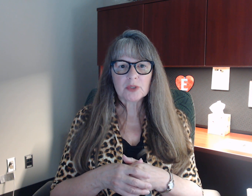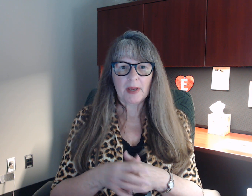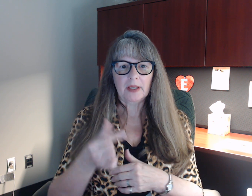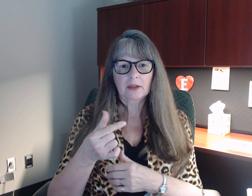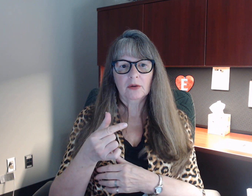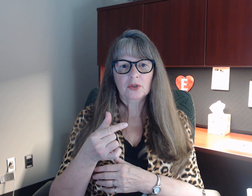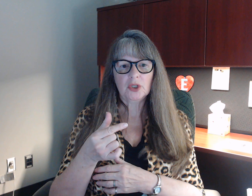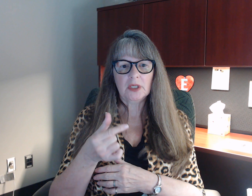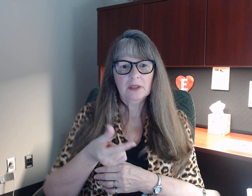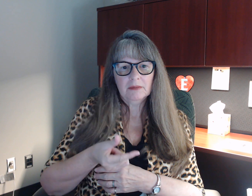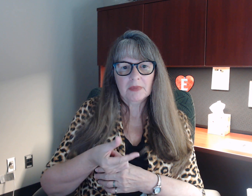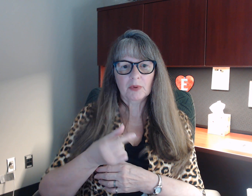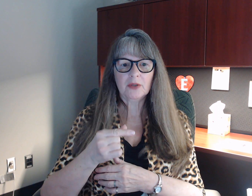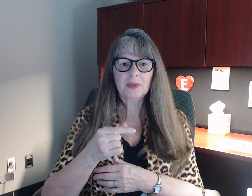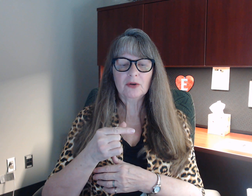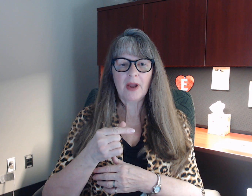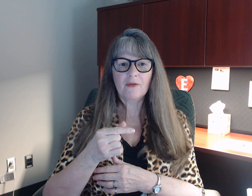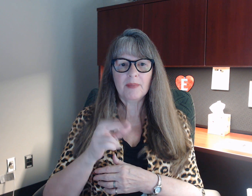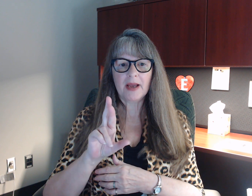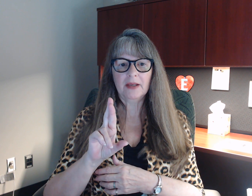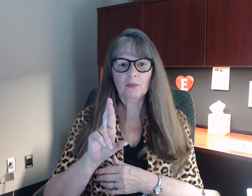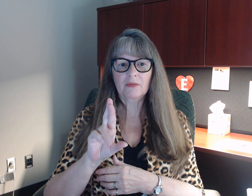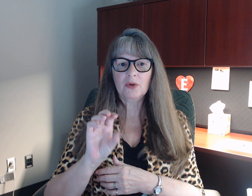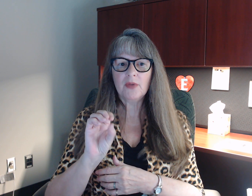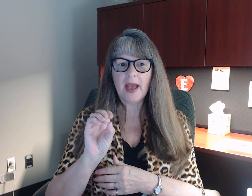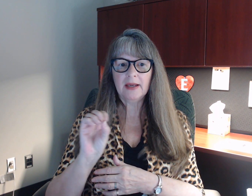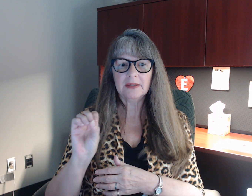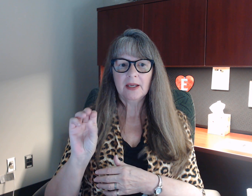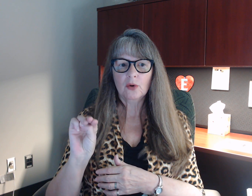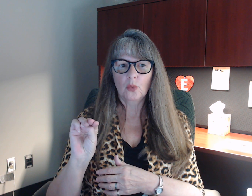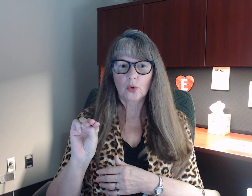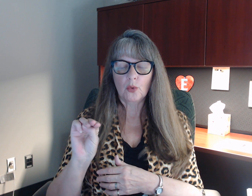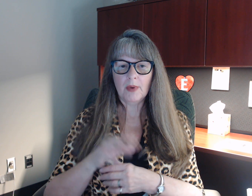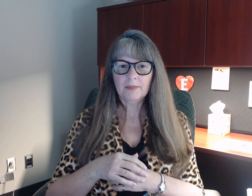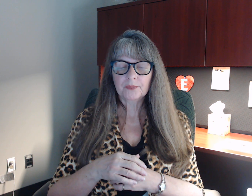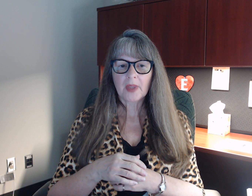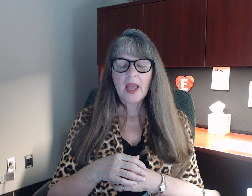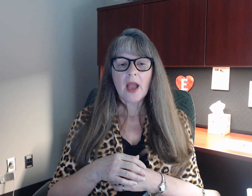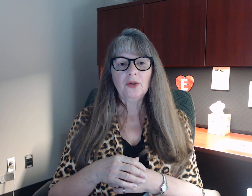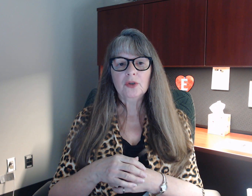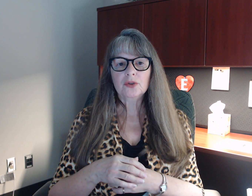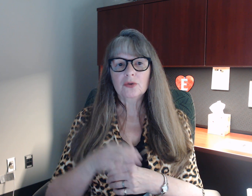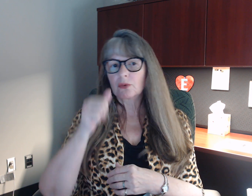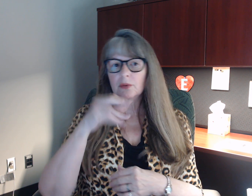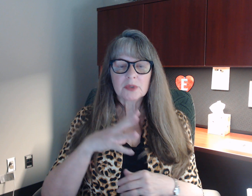it. G, remember we did our alphabet, and review that, groom. And you can do the